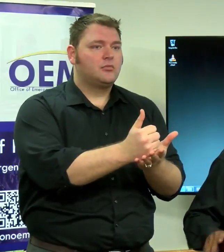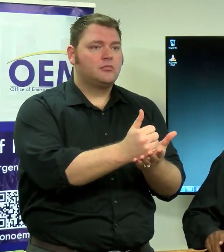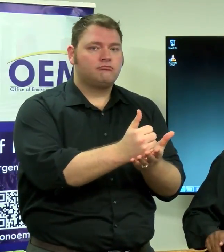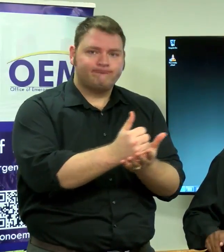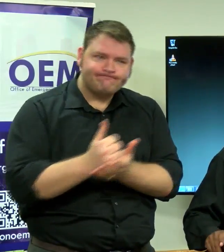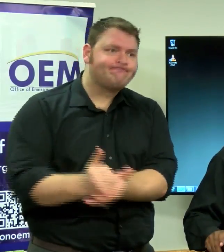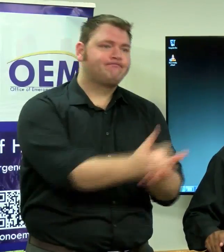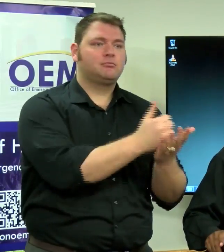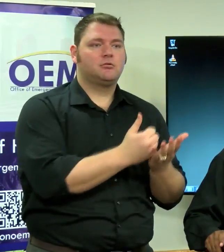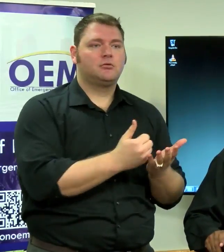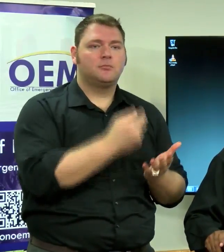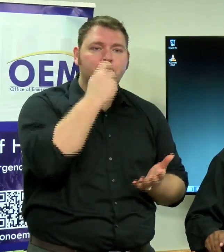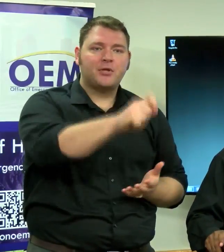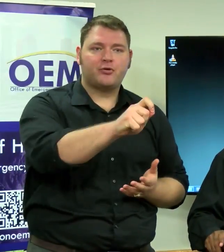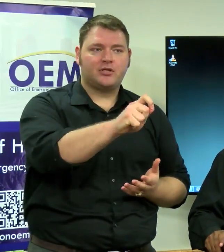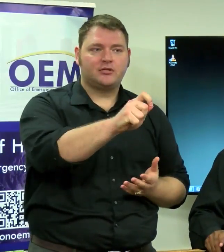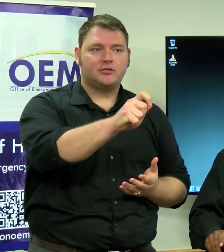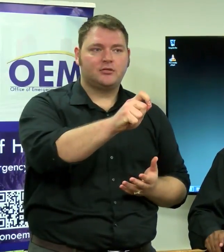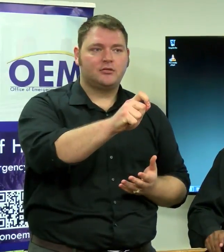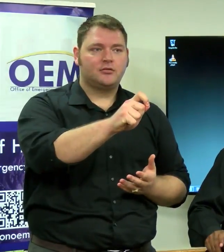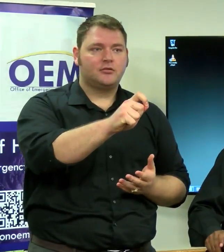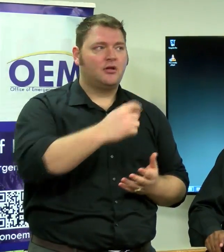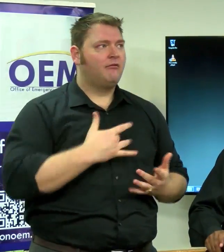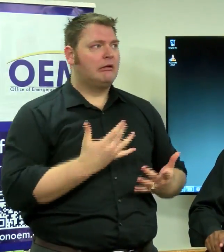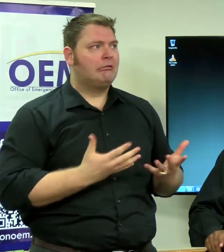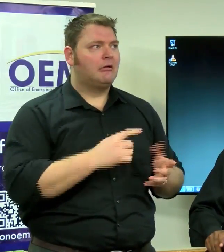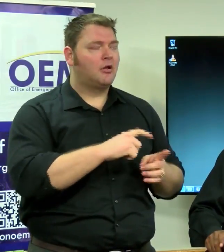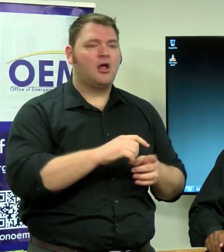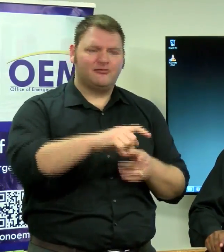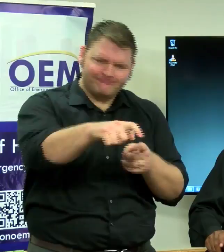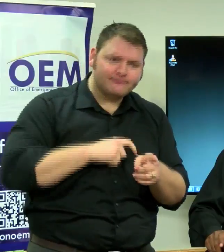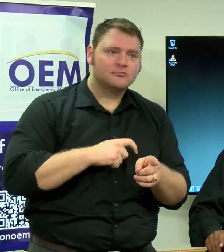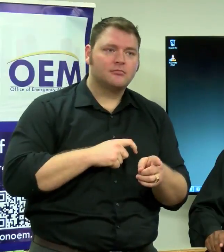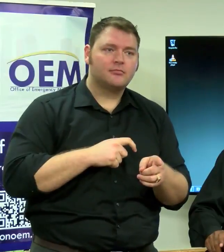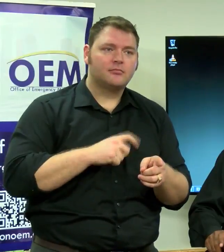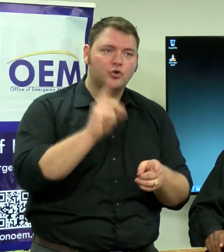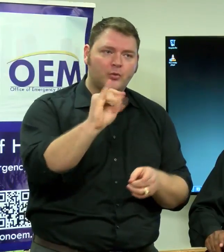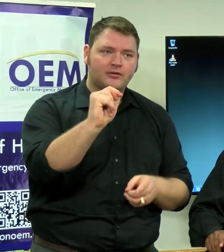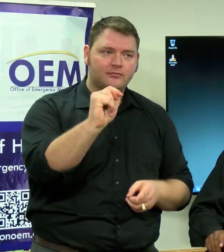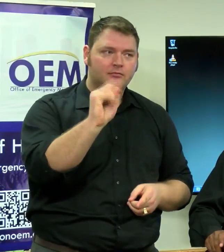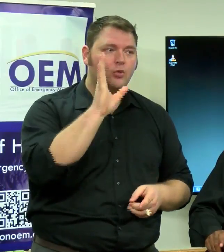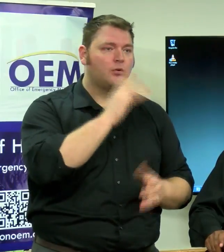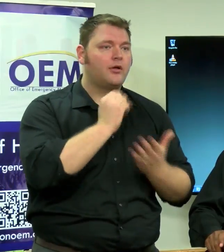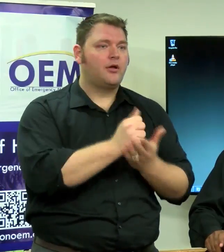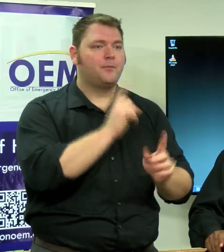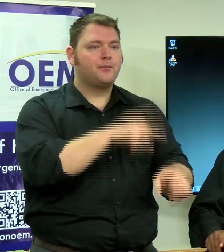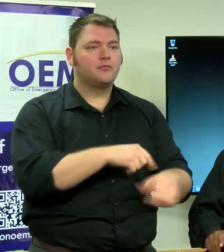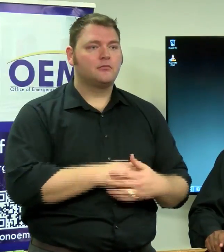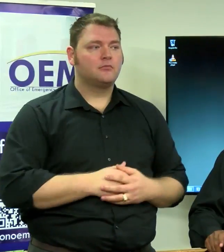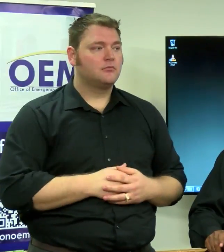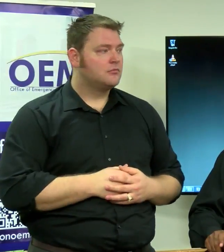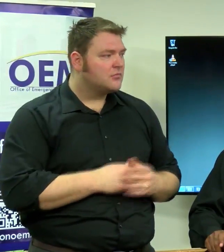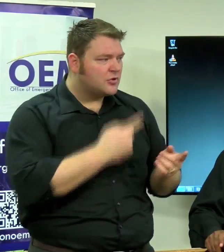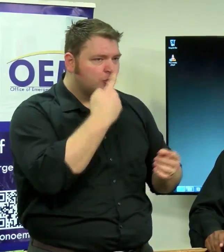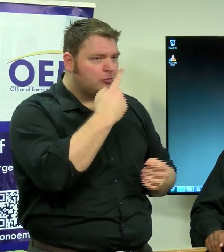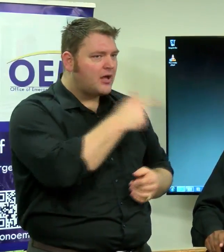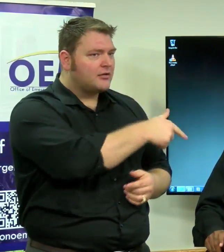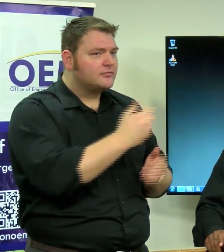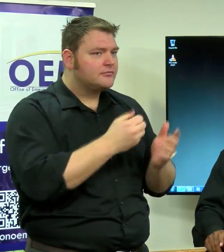non-negotiable. Call, don't hesitate to call, we will respond. Can you say something in Spanish in that